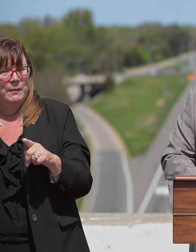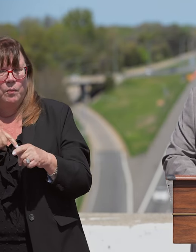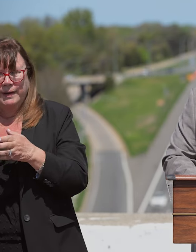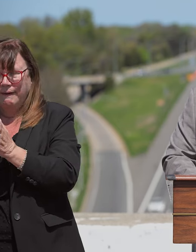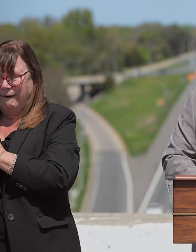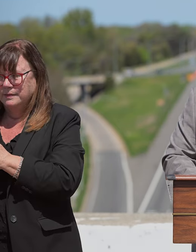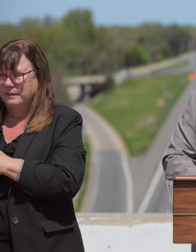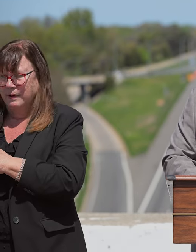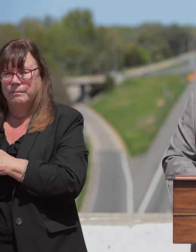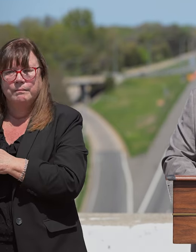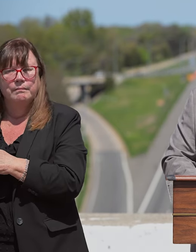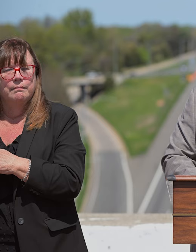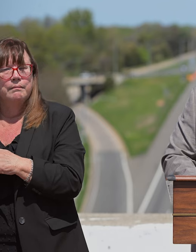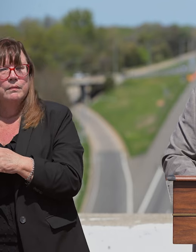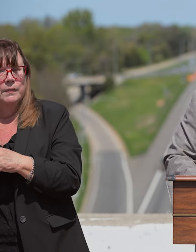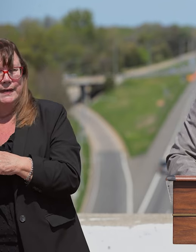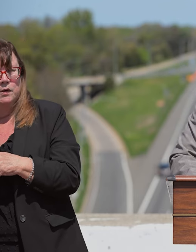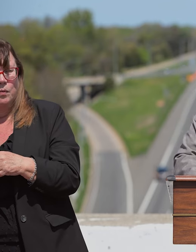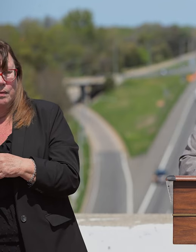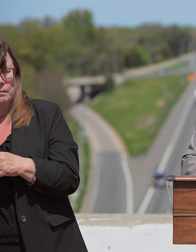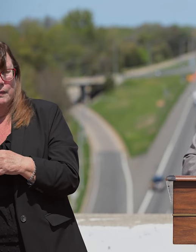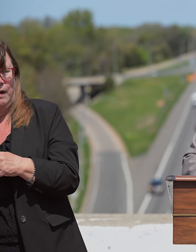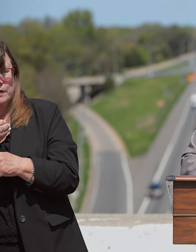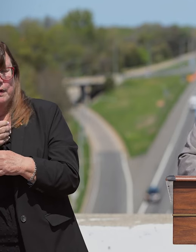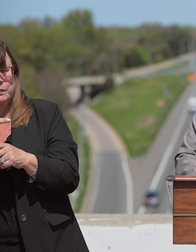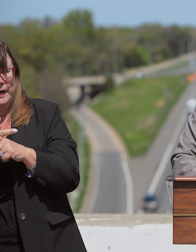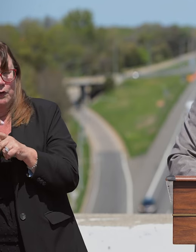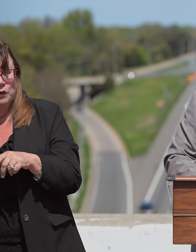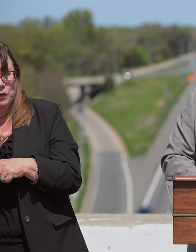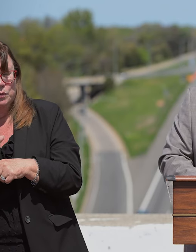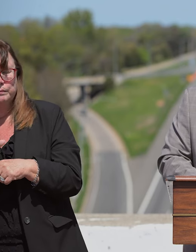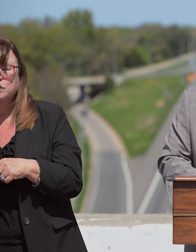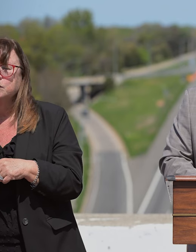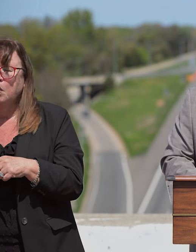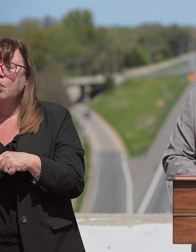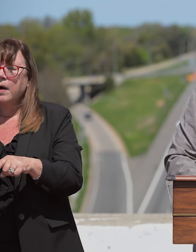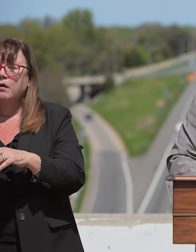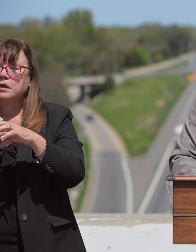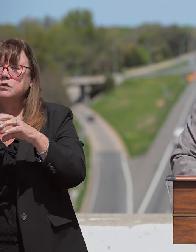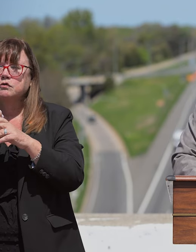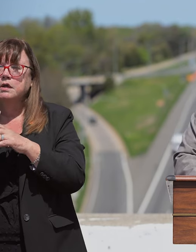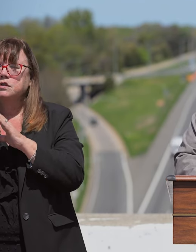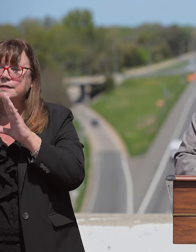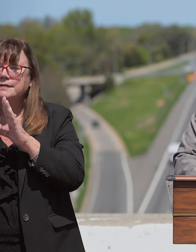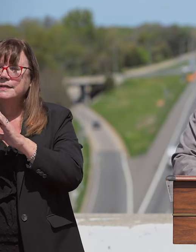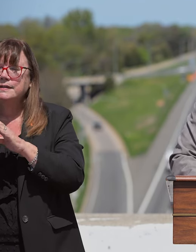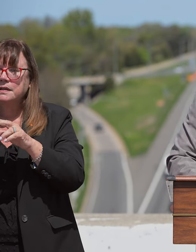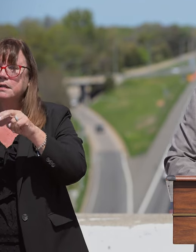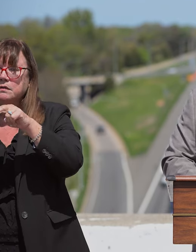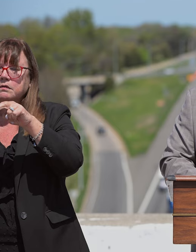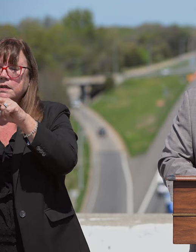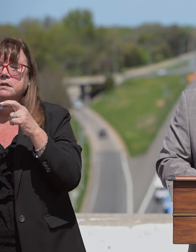of. And so as construction season ramps up this year, we hope drivers will slow